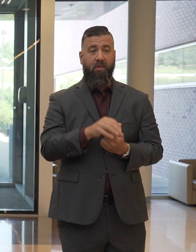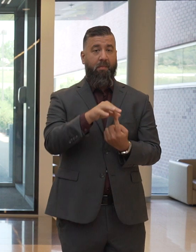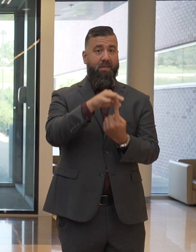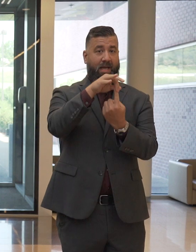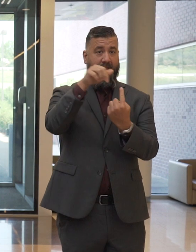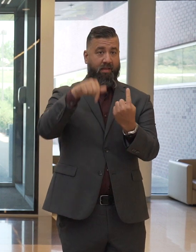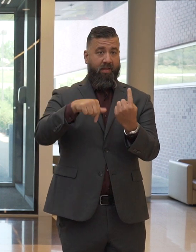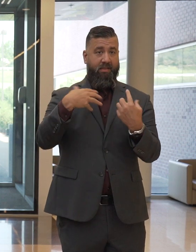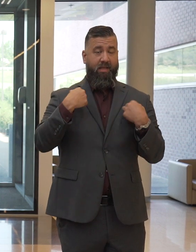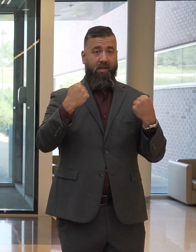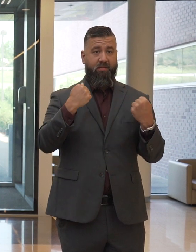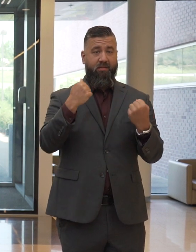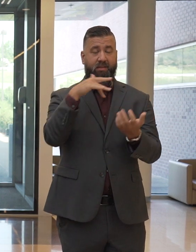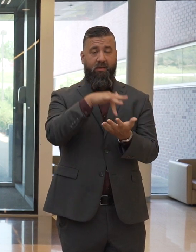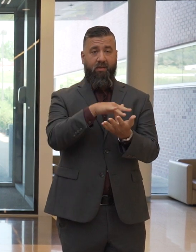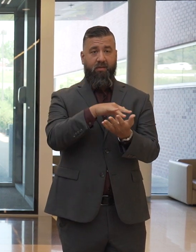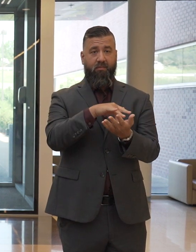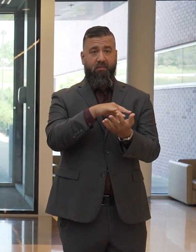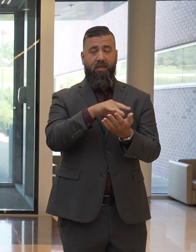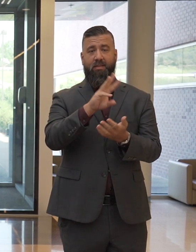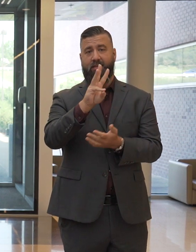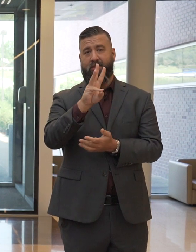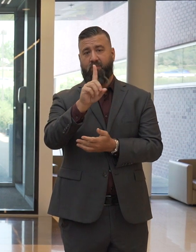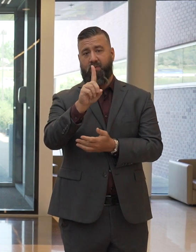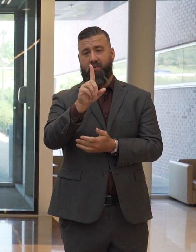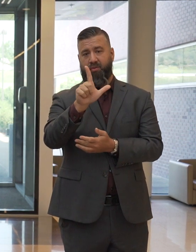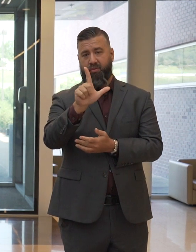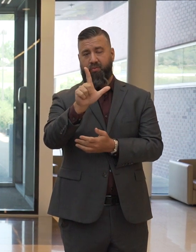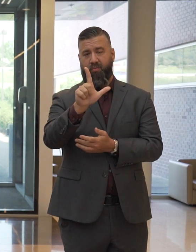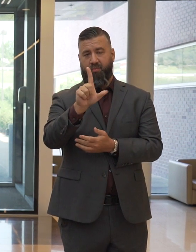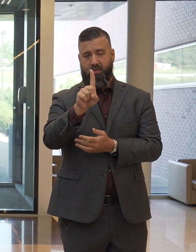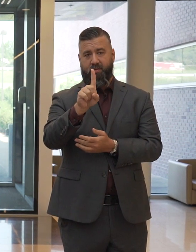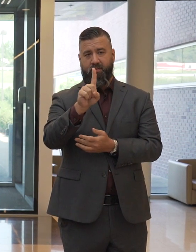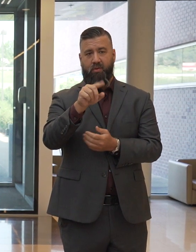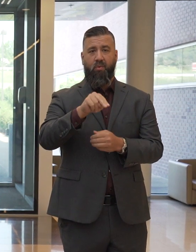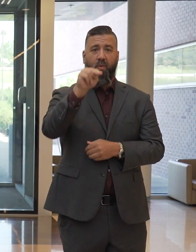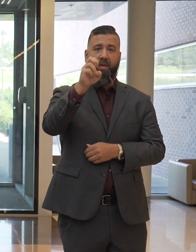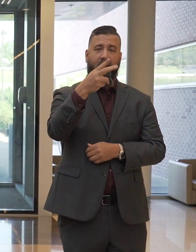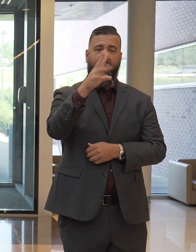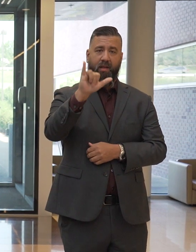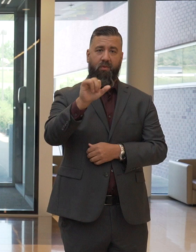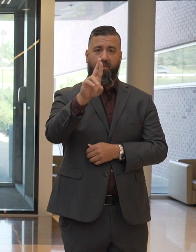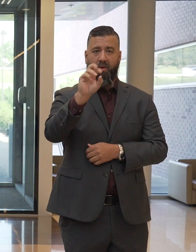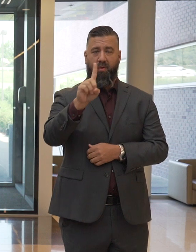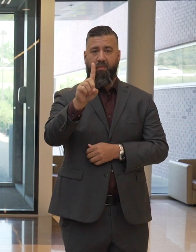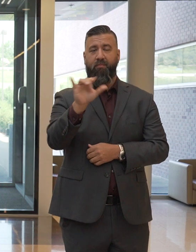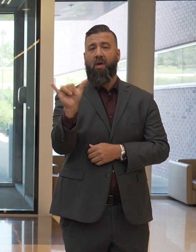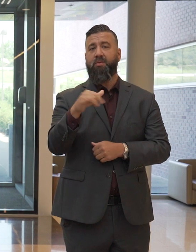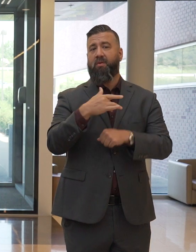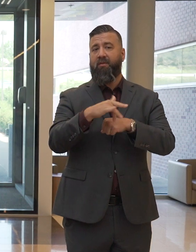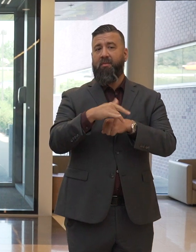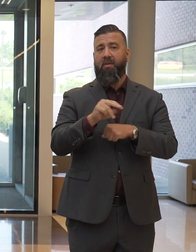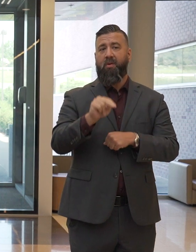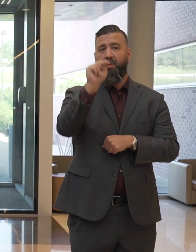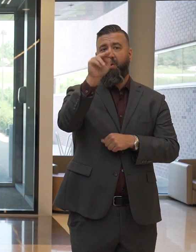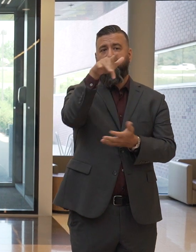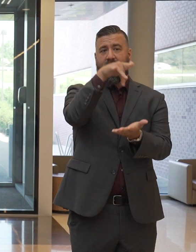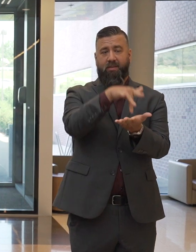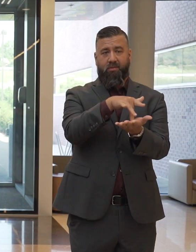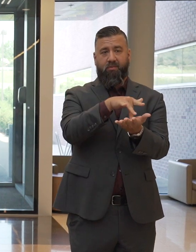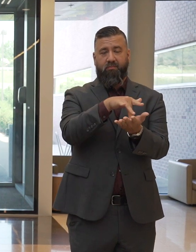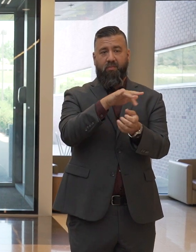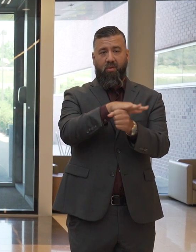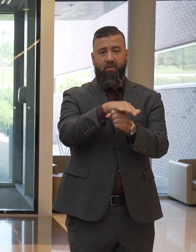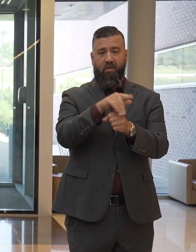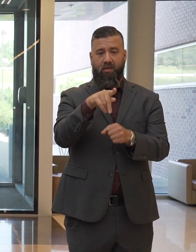center, located at 6121 North Hanley Road, this will also be available at the North Central location